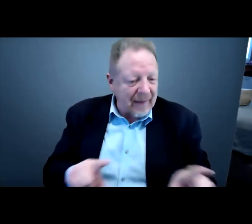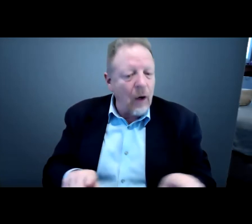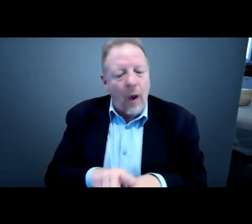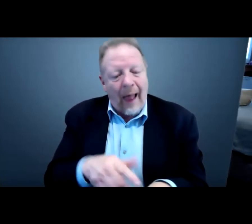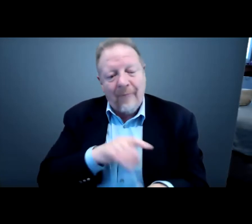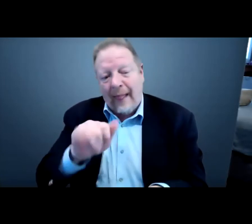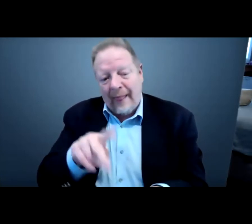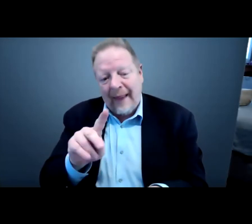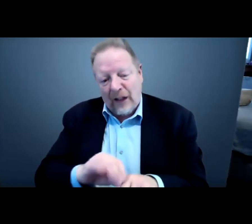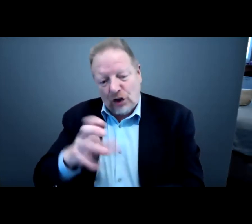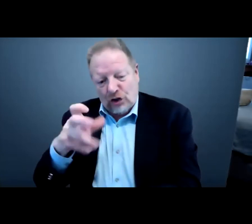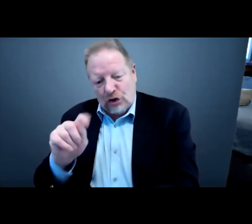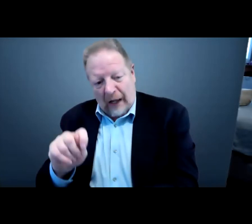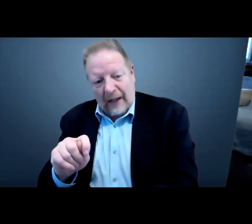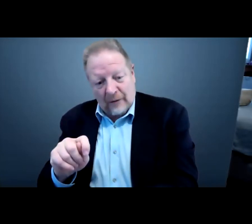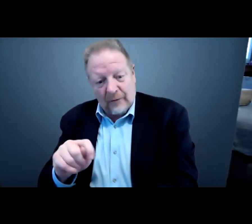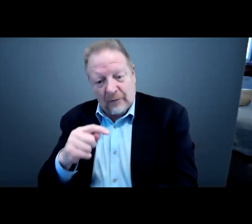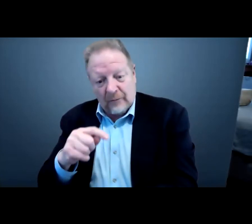the chat that